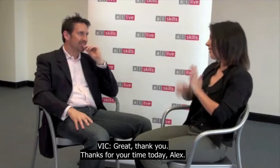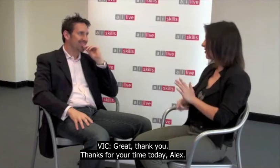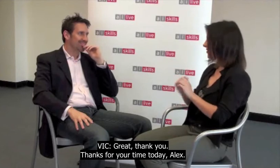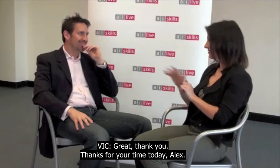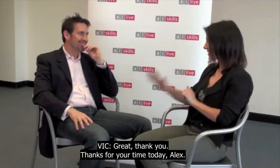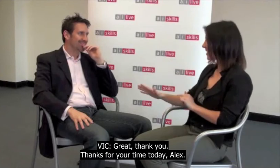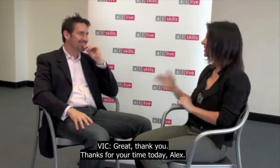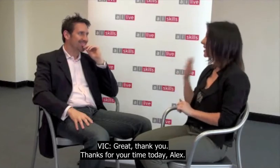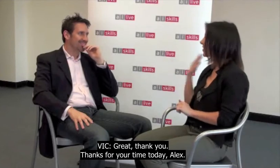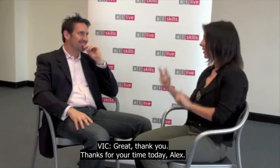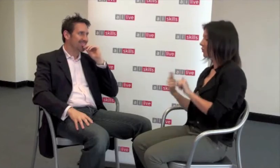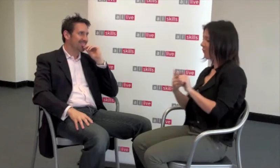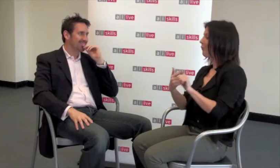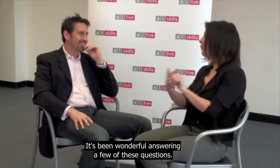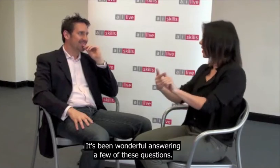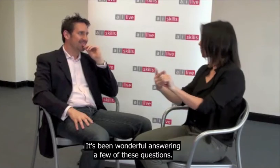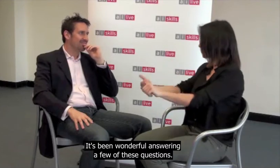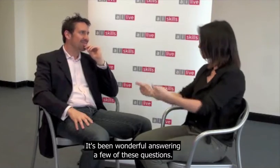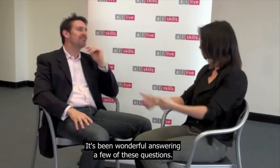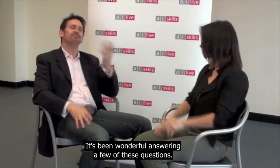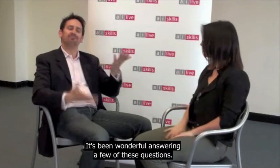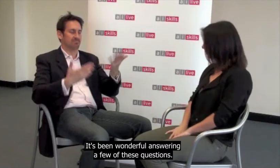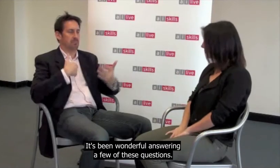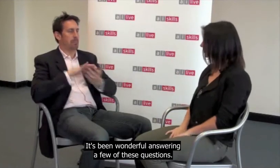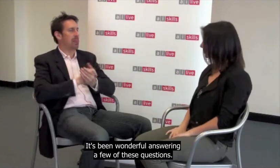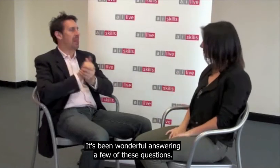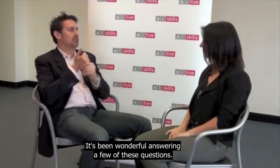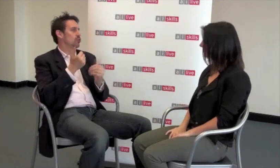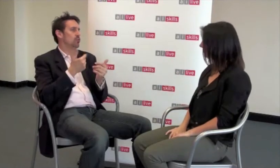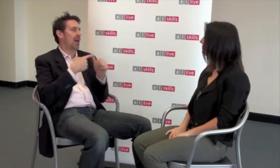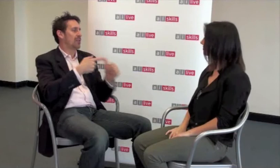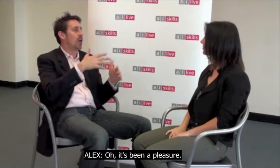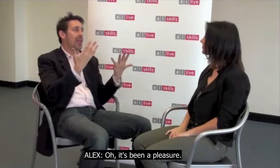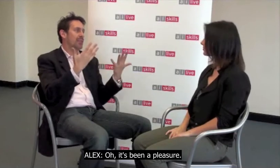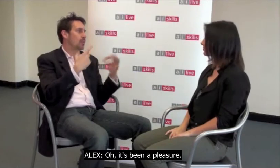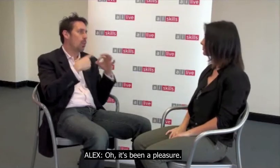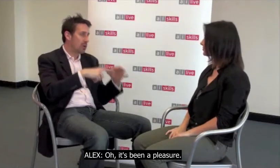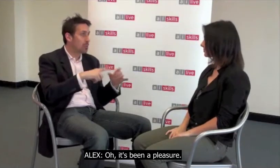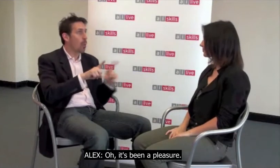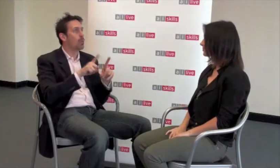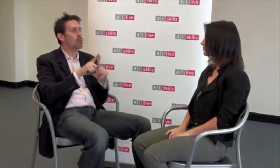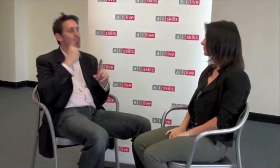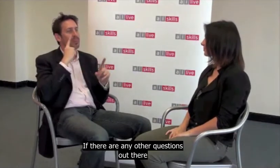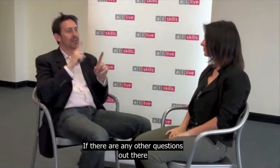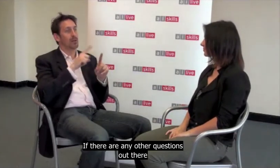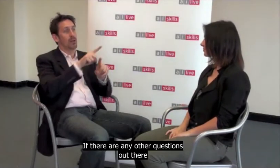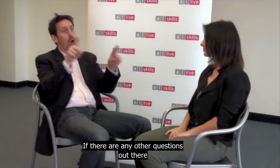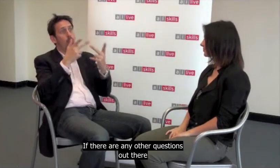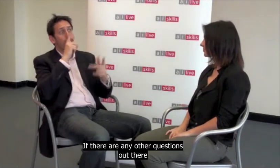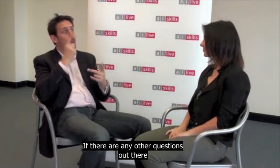Thanks for your time today, Alex. It's been wonderful answering a few of these questions. Oh, it's been a pleasure. If there are any other questions